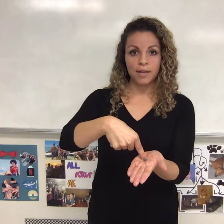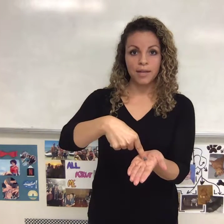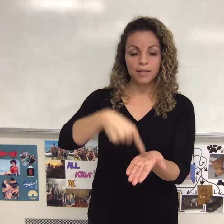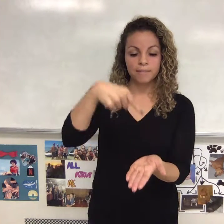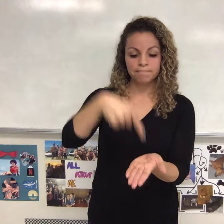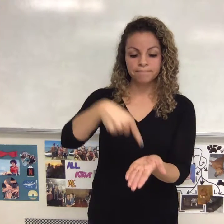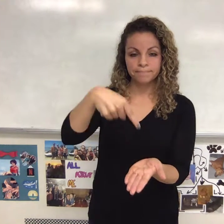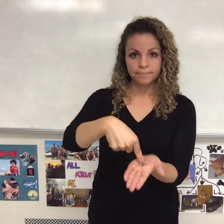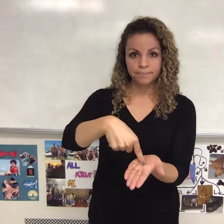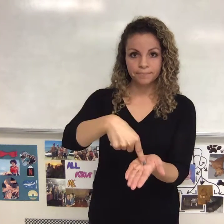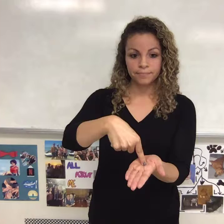hand.